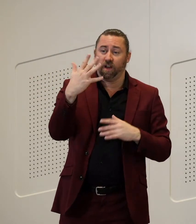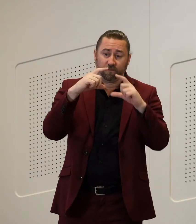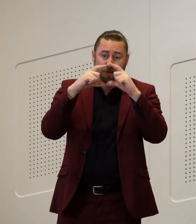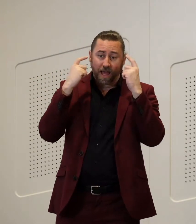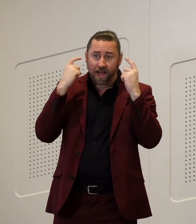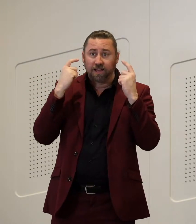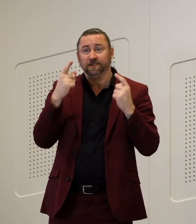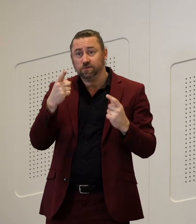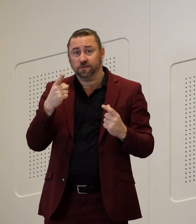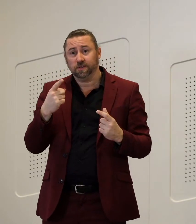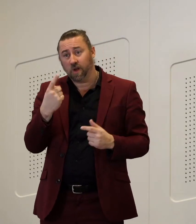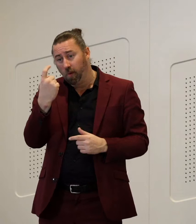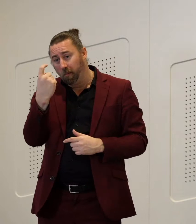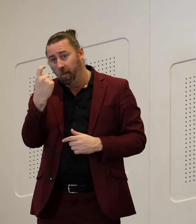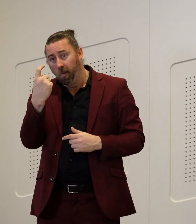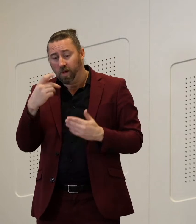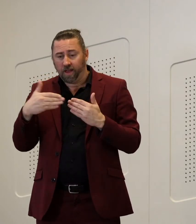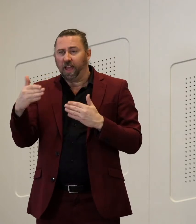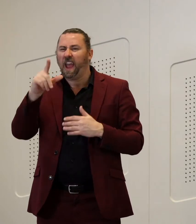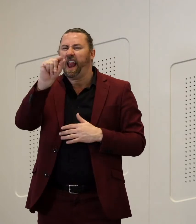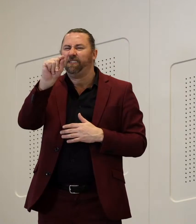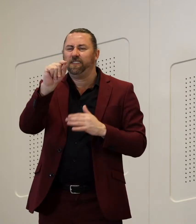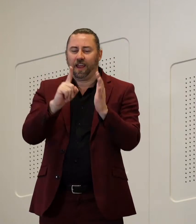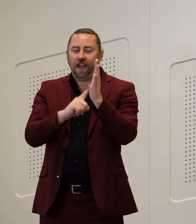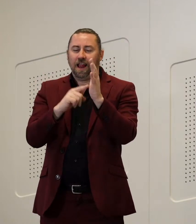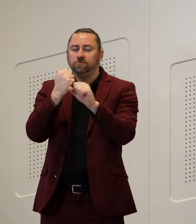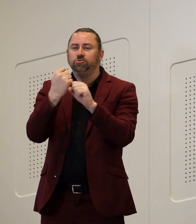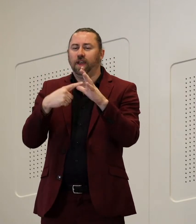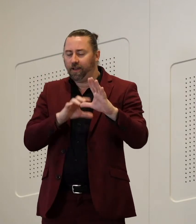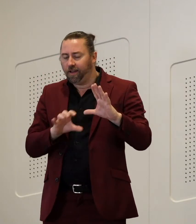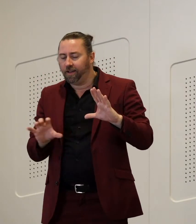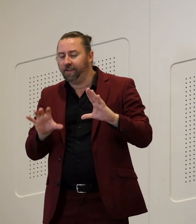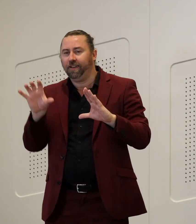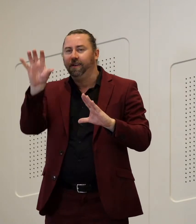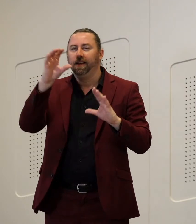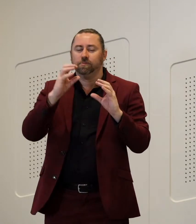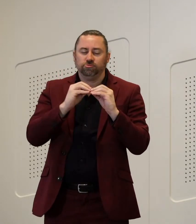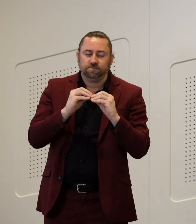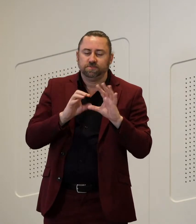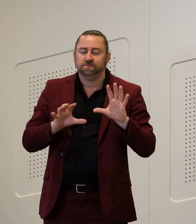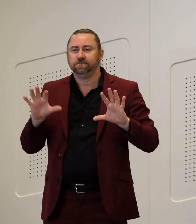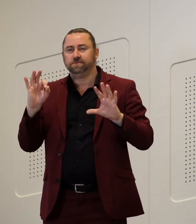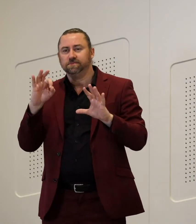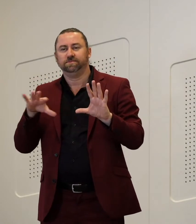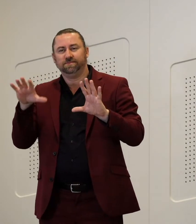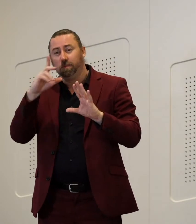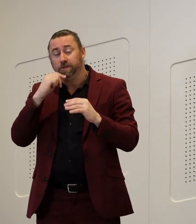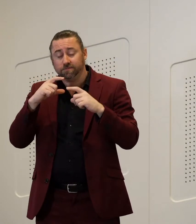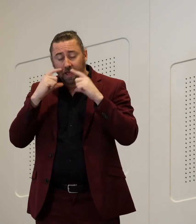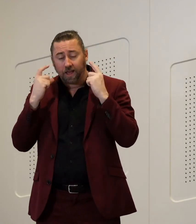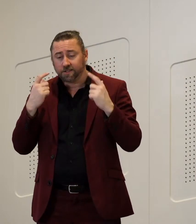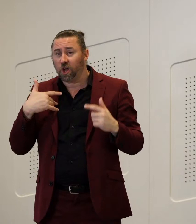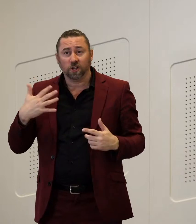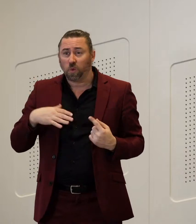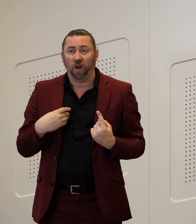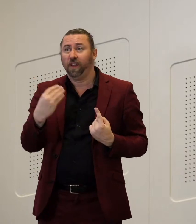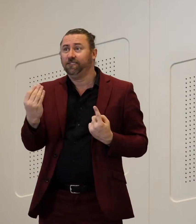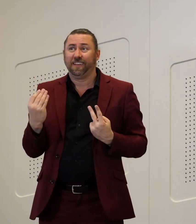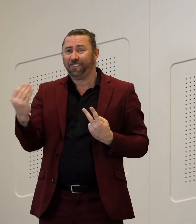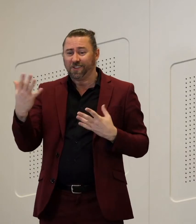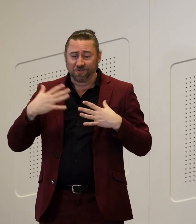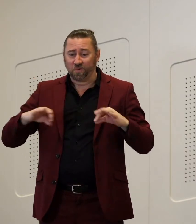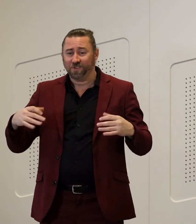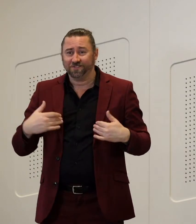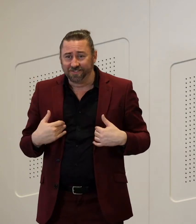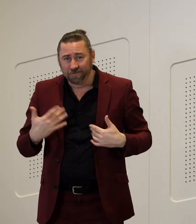us for a bit longer, particularly in the 11 LGAs. Please carry them, please wear them. We really would like not to have to hand out any masks, because that